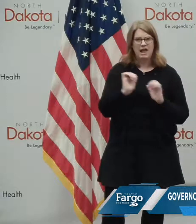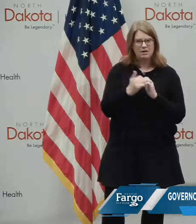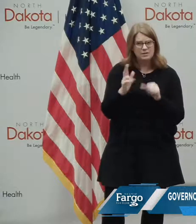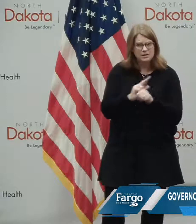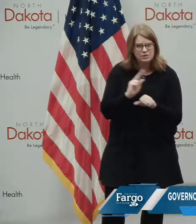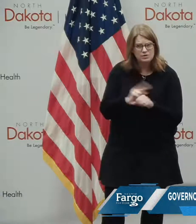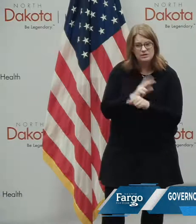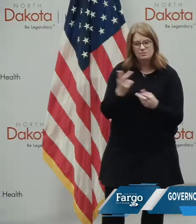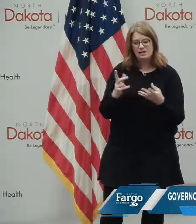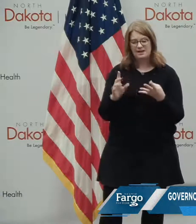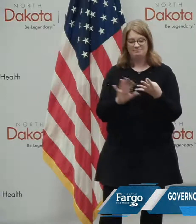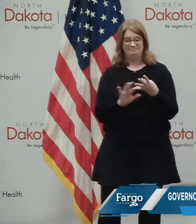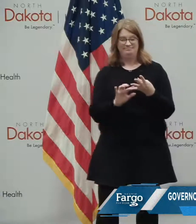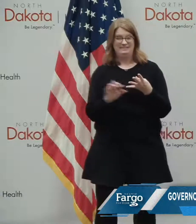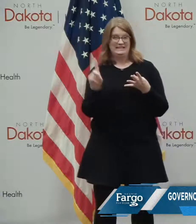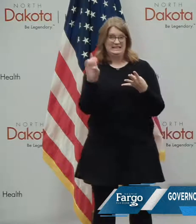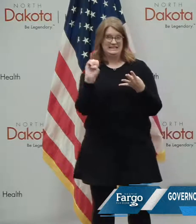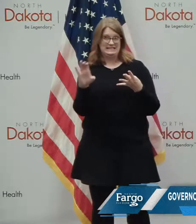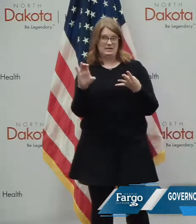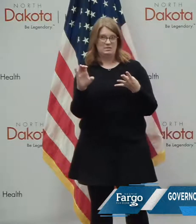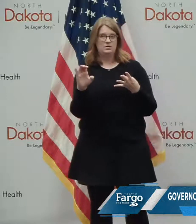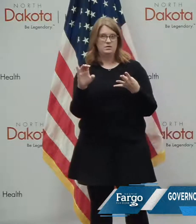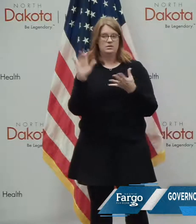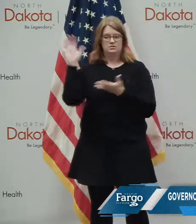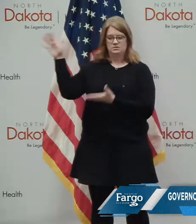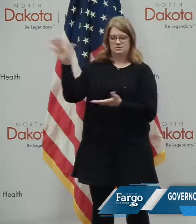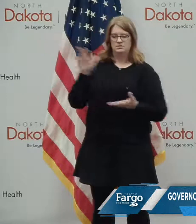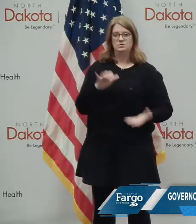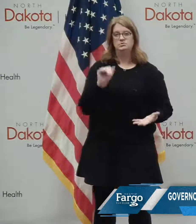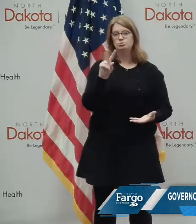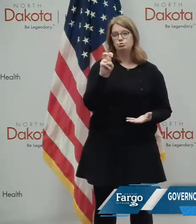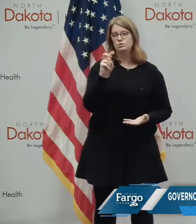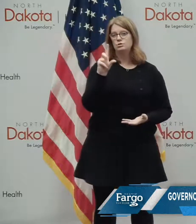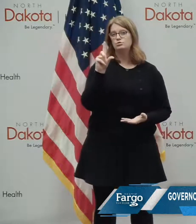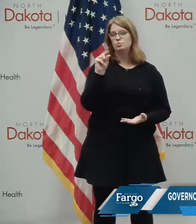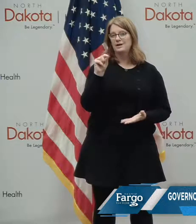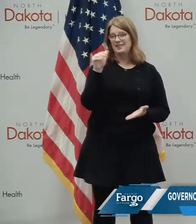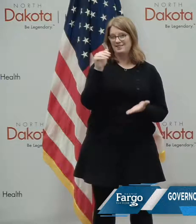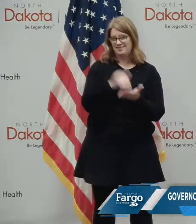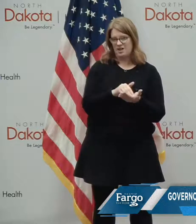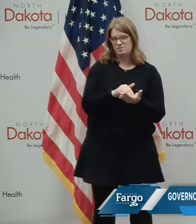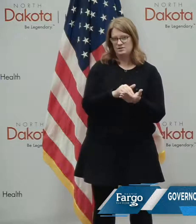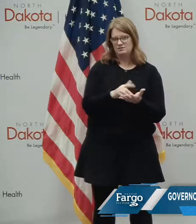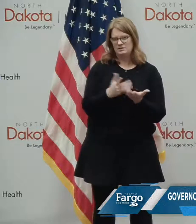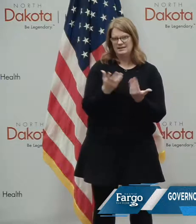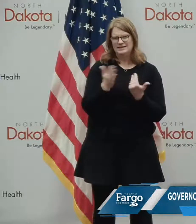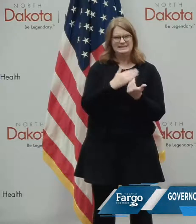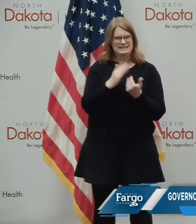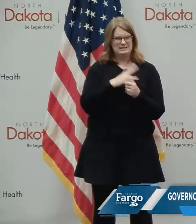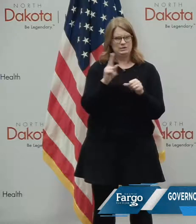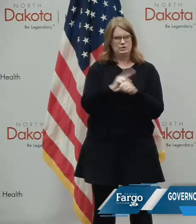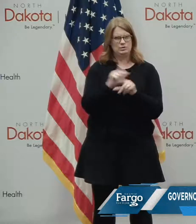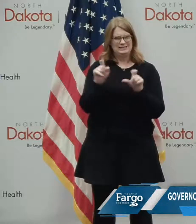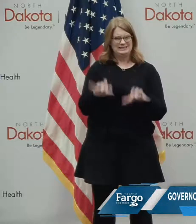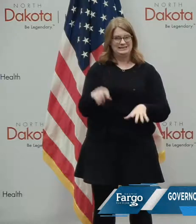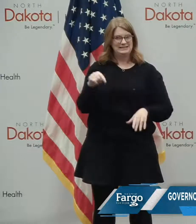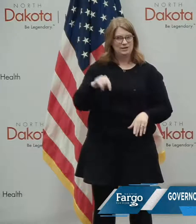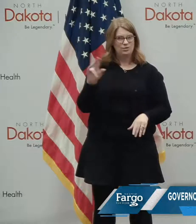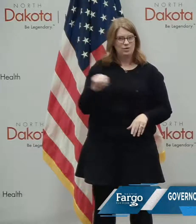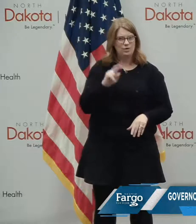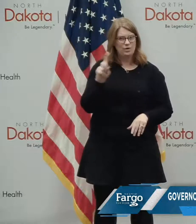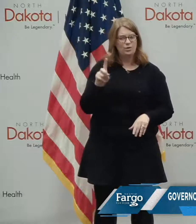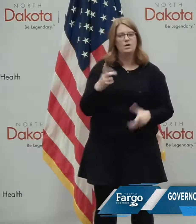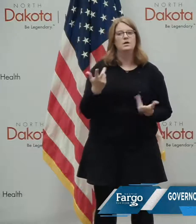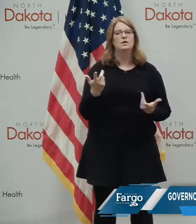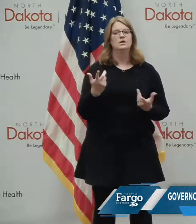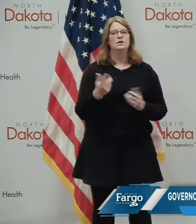By the end of December, we expect to receive 220,000 of these cost-effective, easy-to-use tests in North Dakota, and